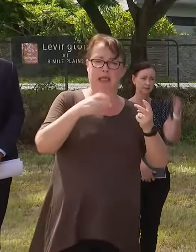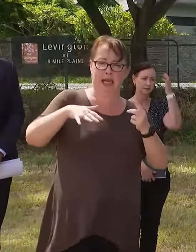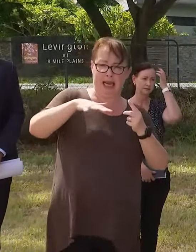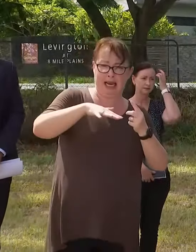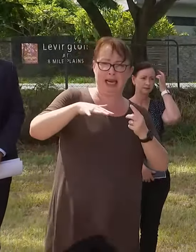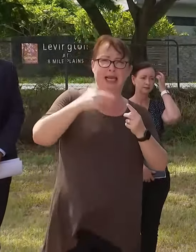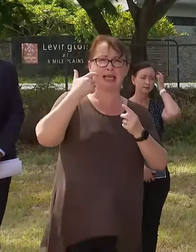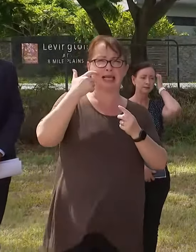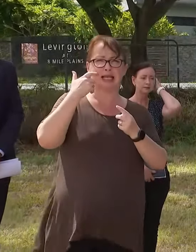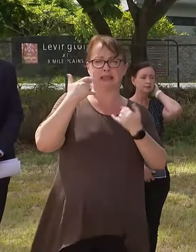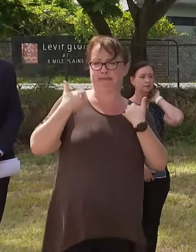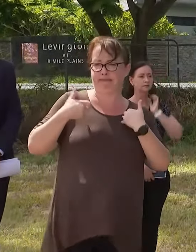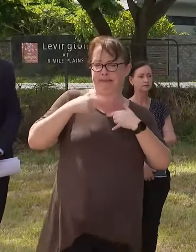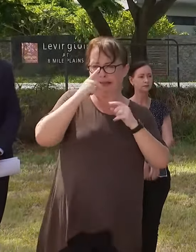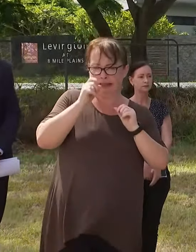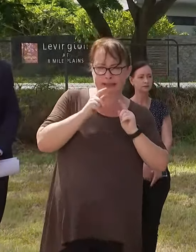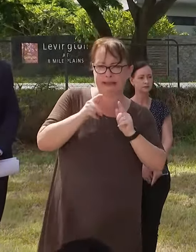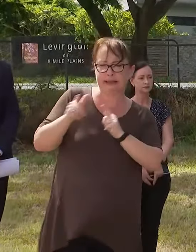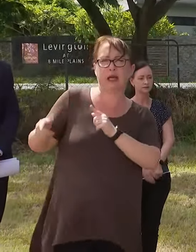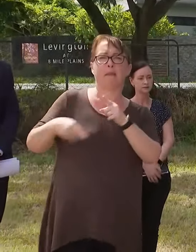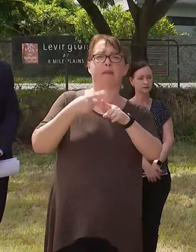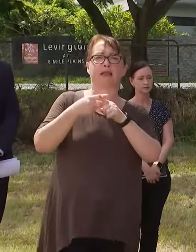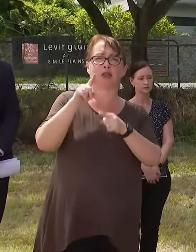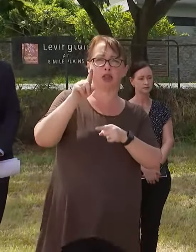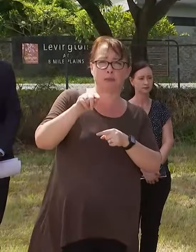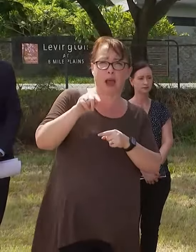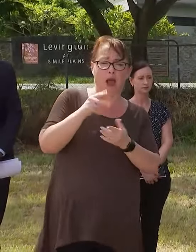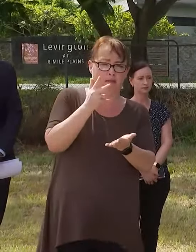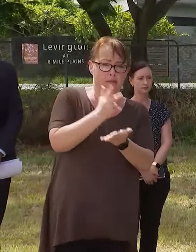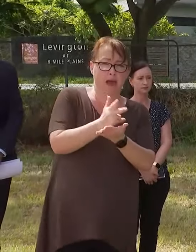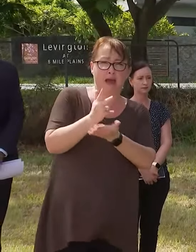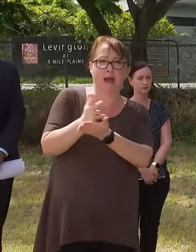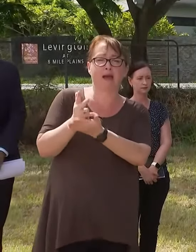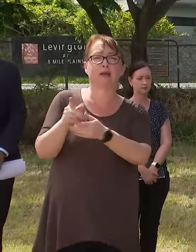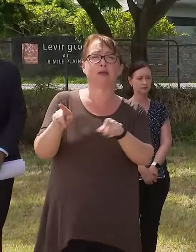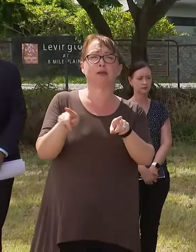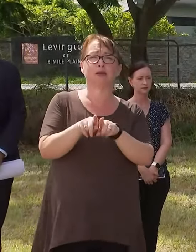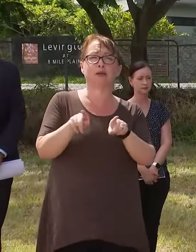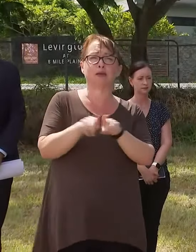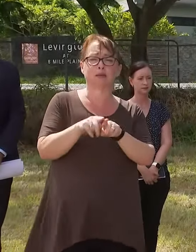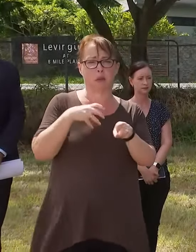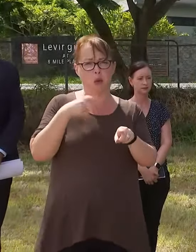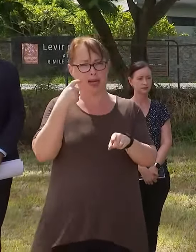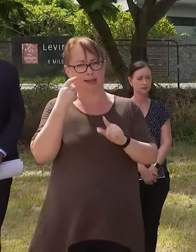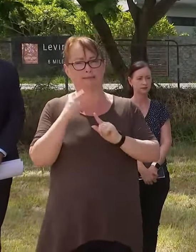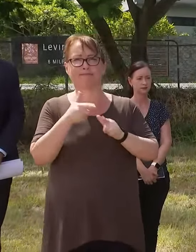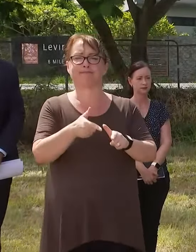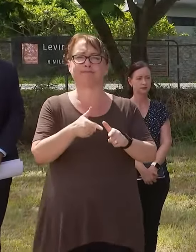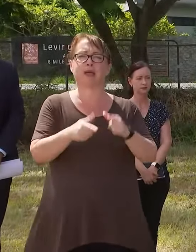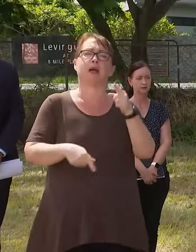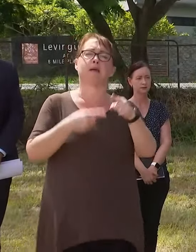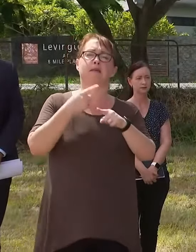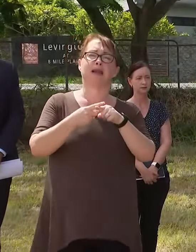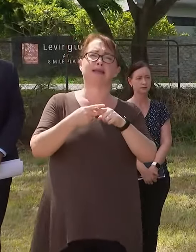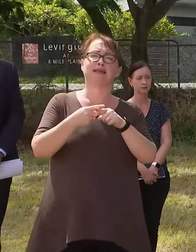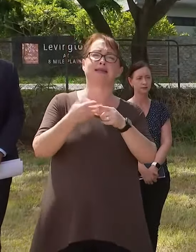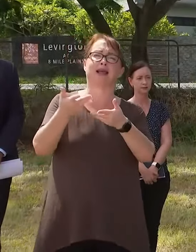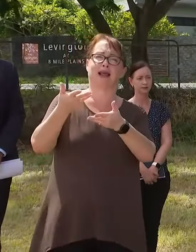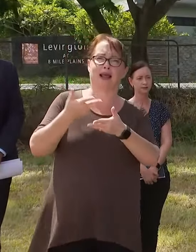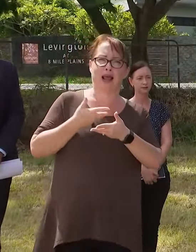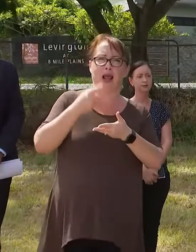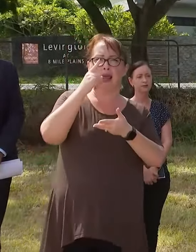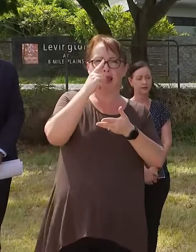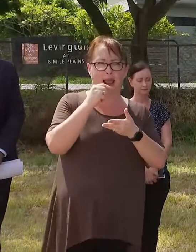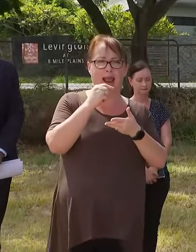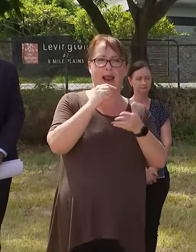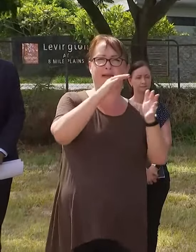to get to, easier and cheaper for patients to park at, but also allows us to decant services